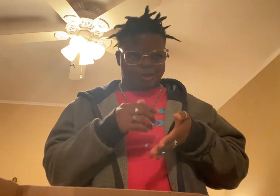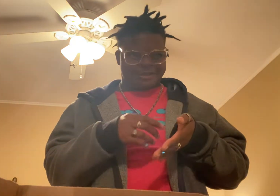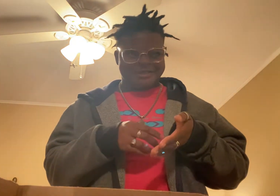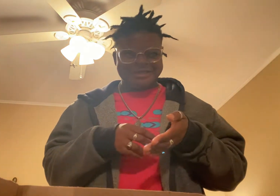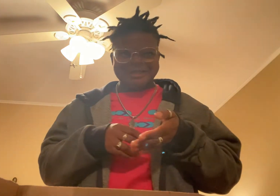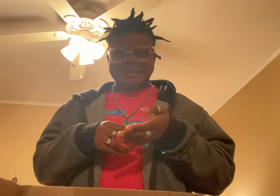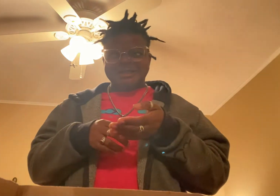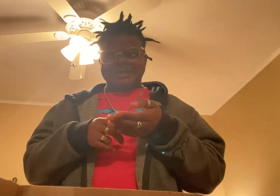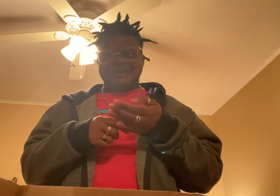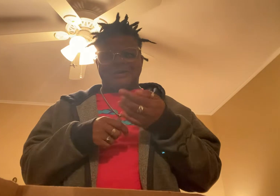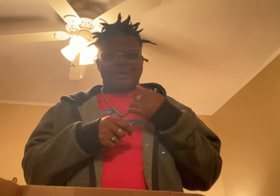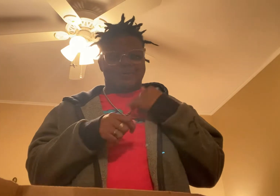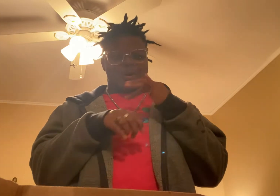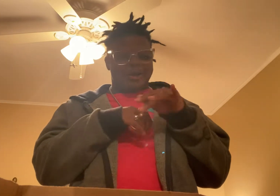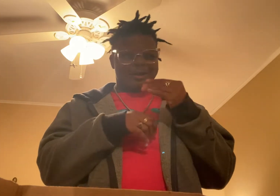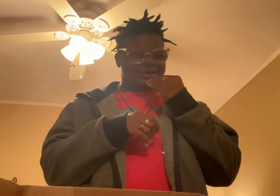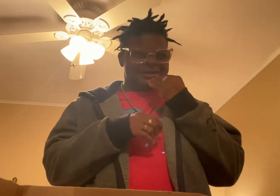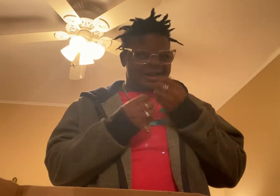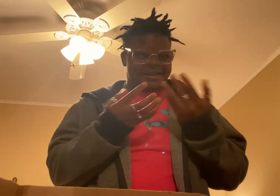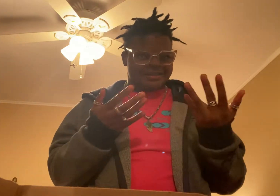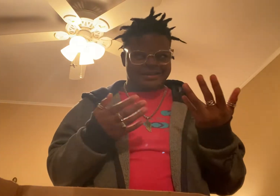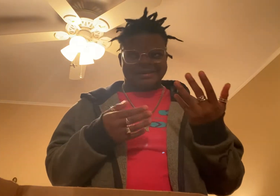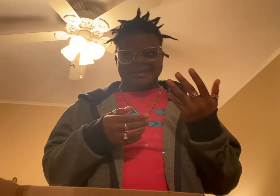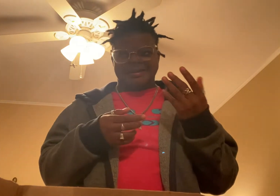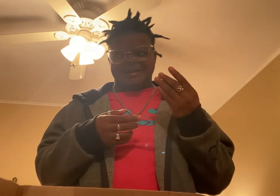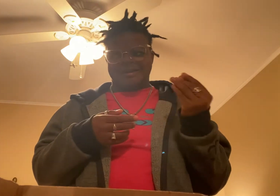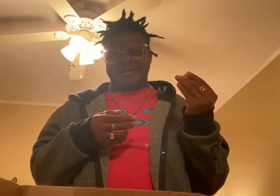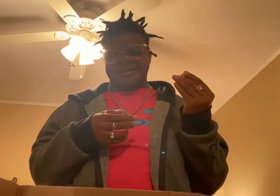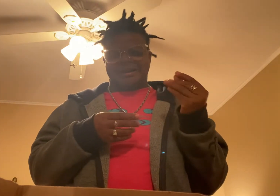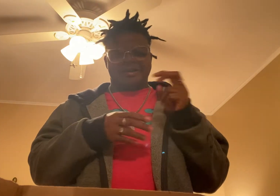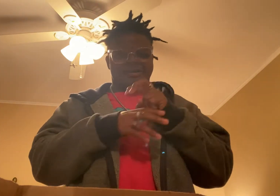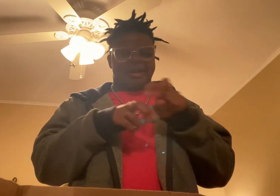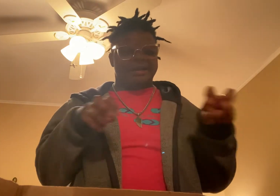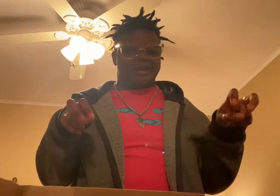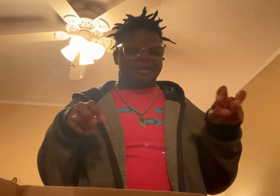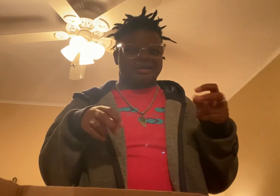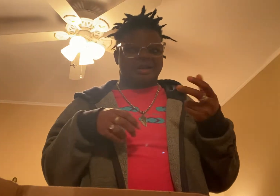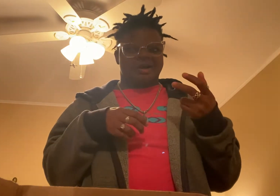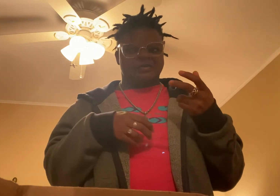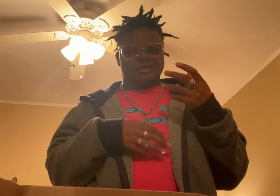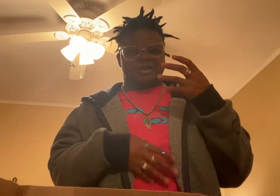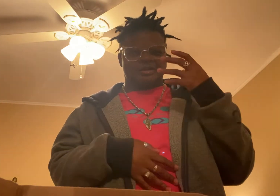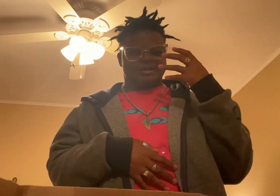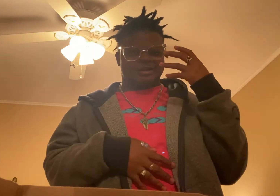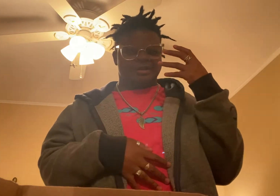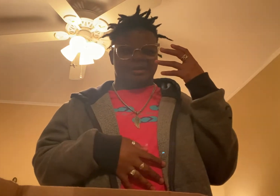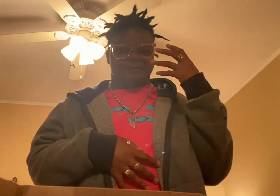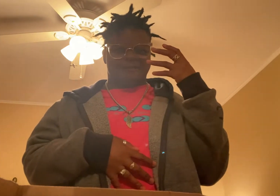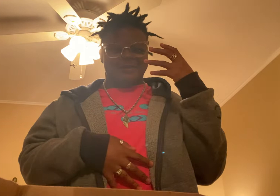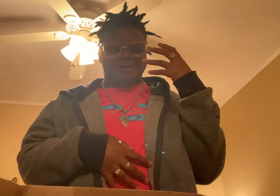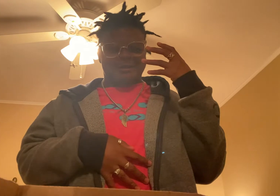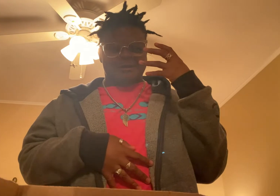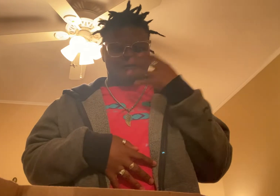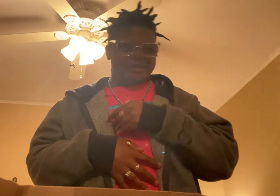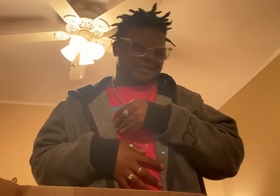it. So I barely could eat anything. And I just lie down on the couch and I just kind of like fell